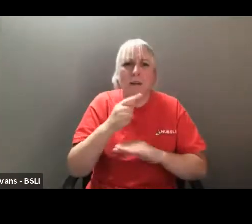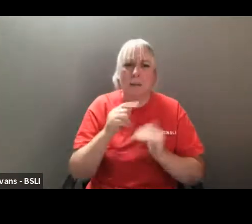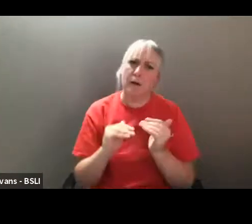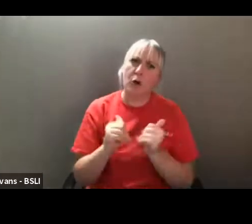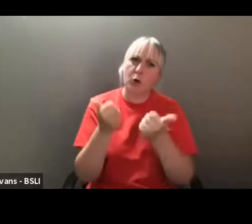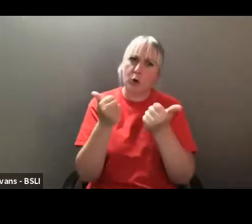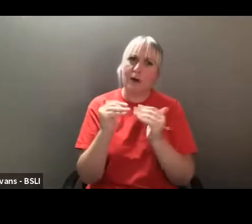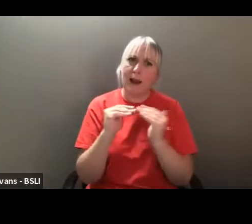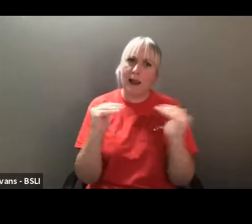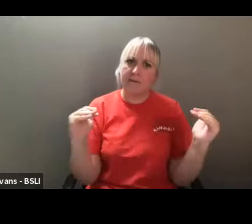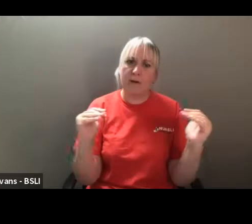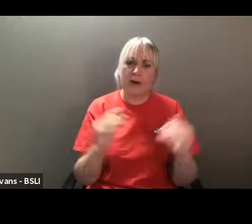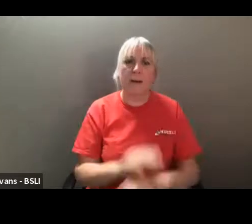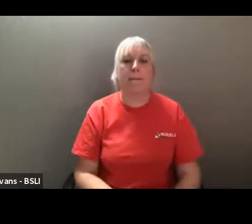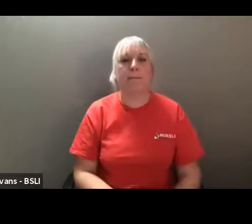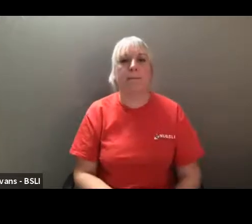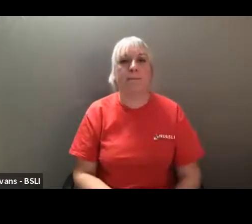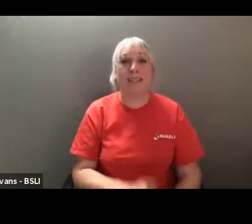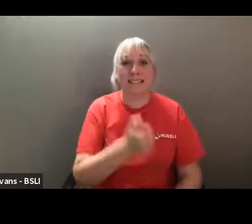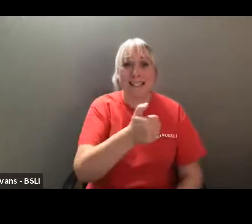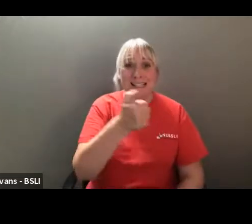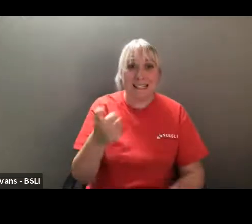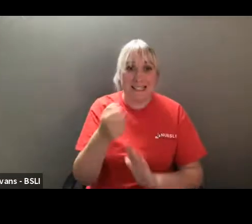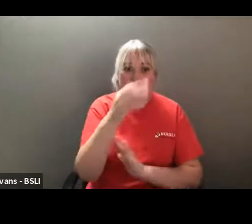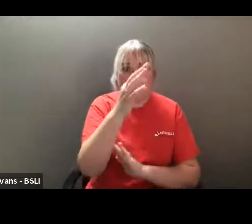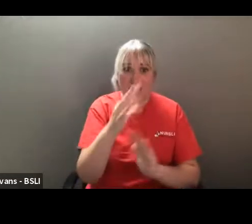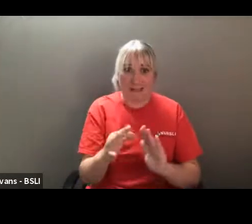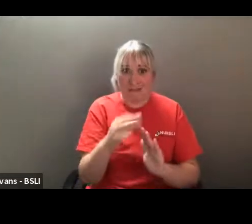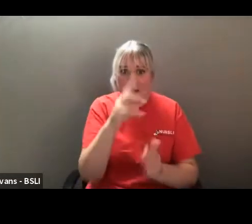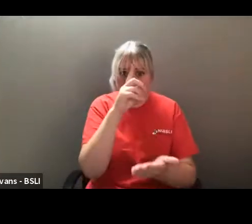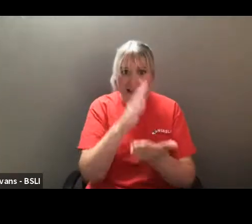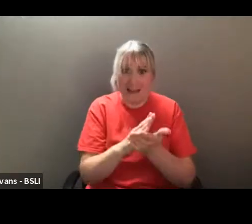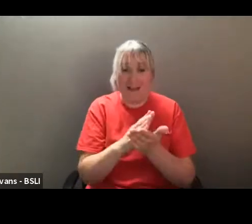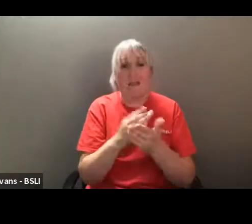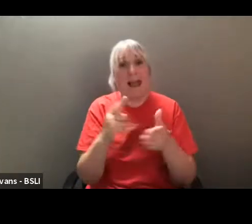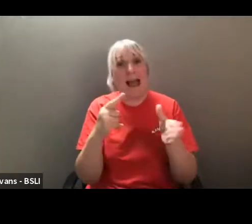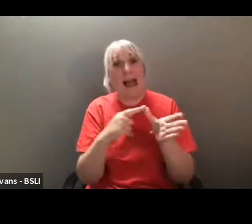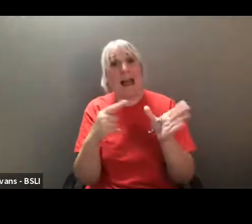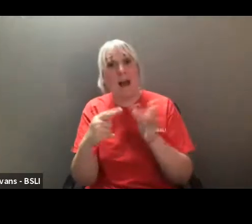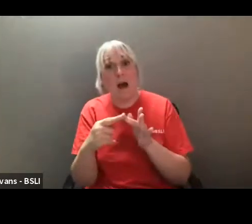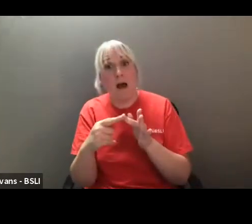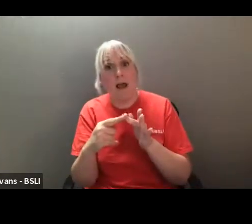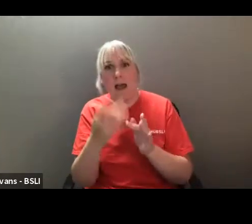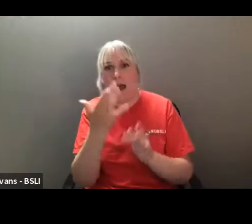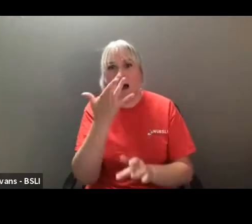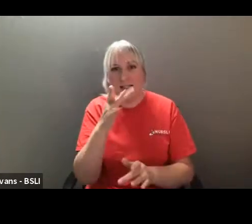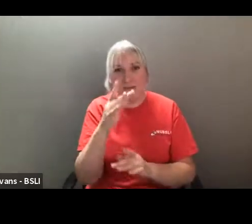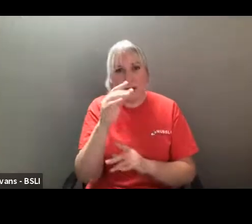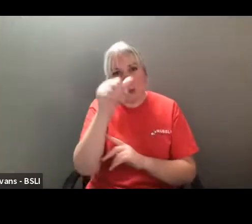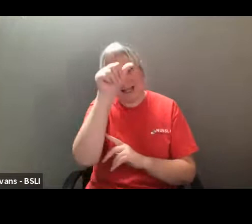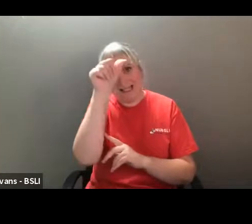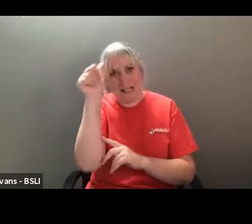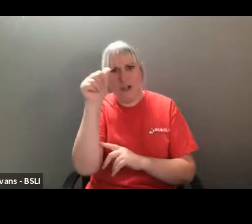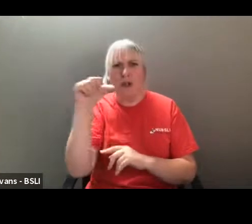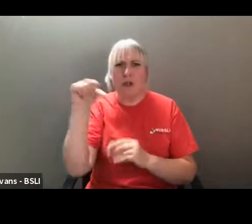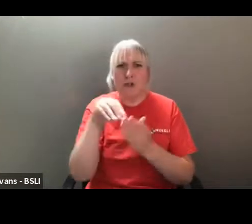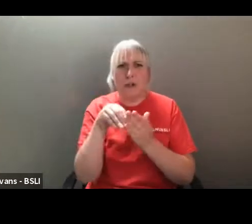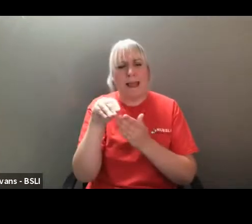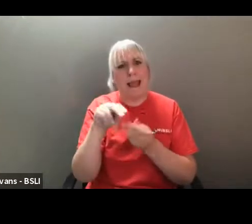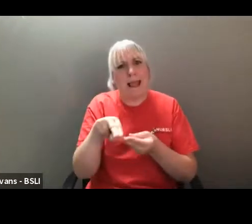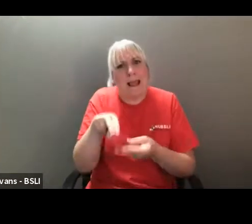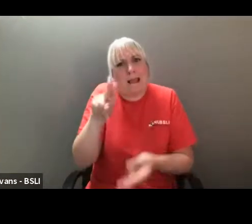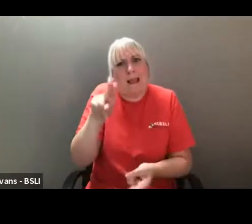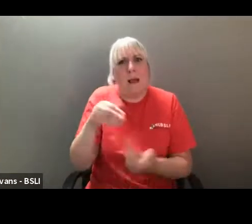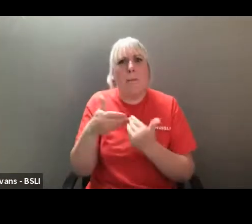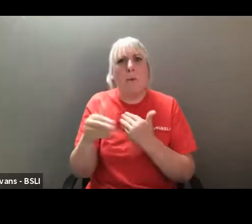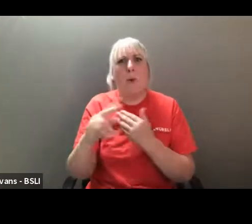that companies benefiting from artificial intelligence advancement should pay more tax. UBI